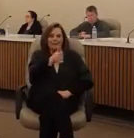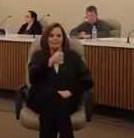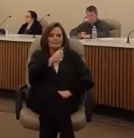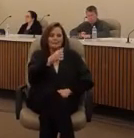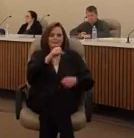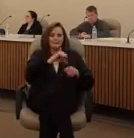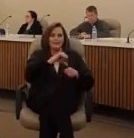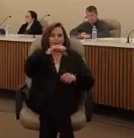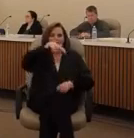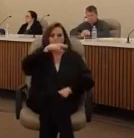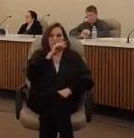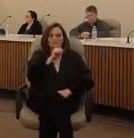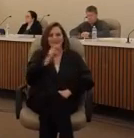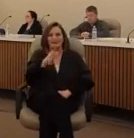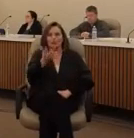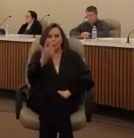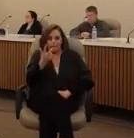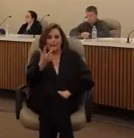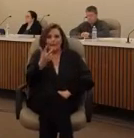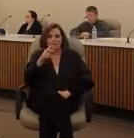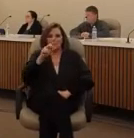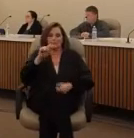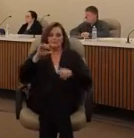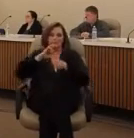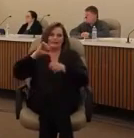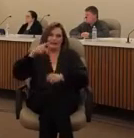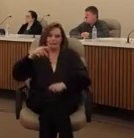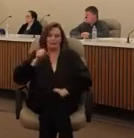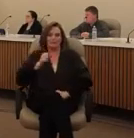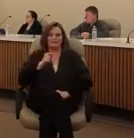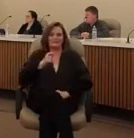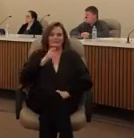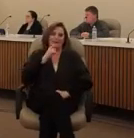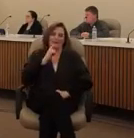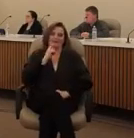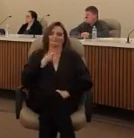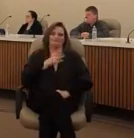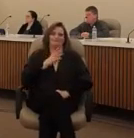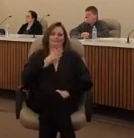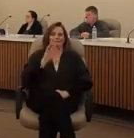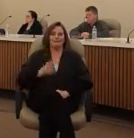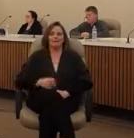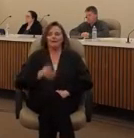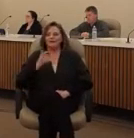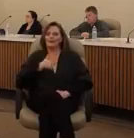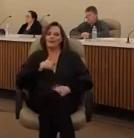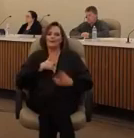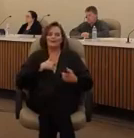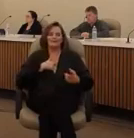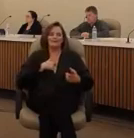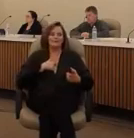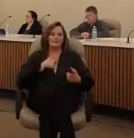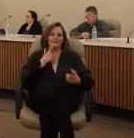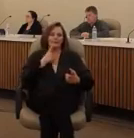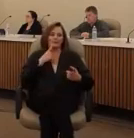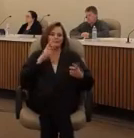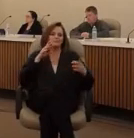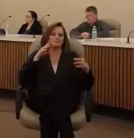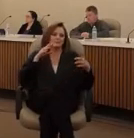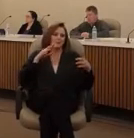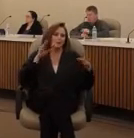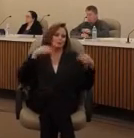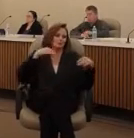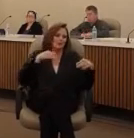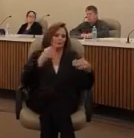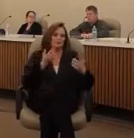be largely local people who are already on the road near there. They're not going to be a destination. If somebody wants to go on a big shop at night, they're going to go somewhere